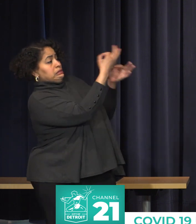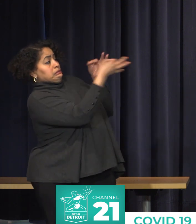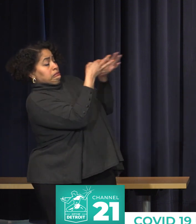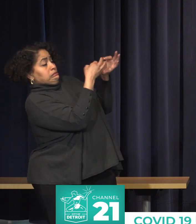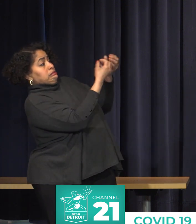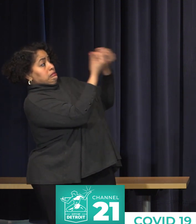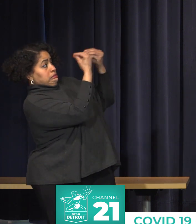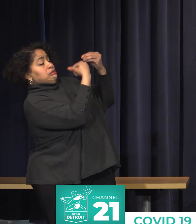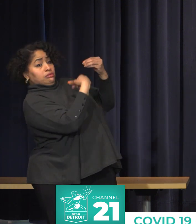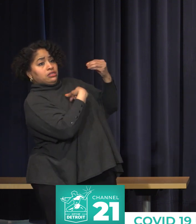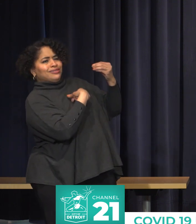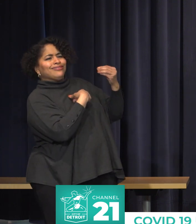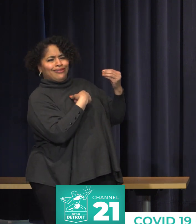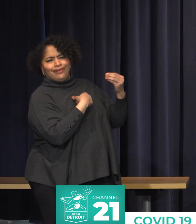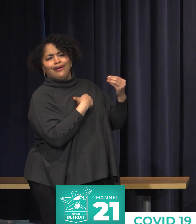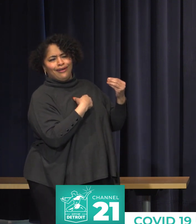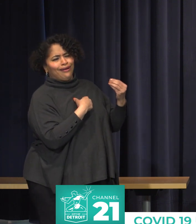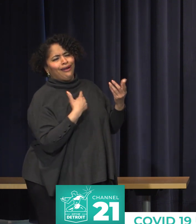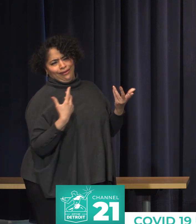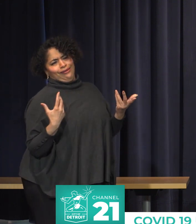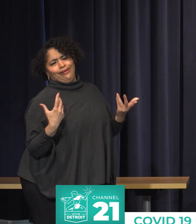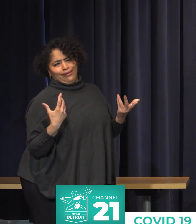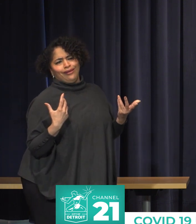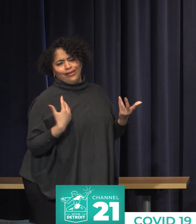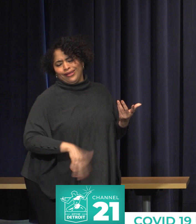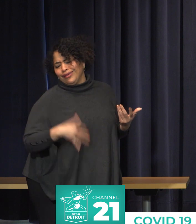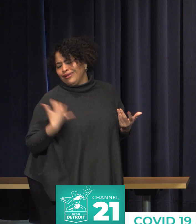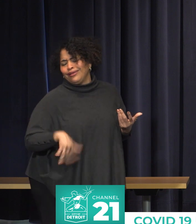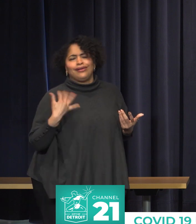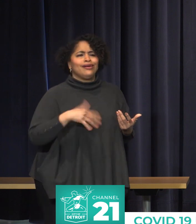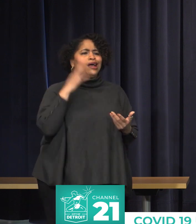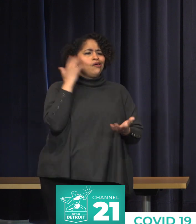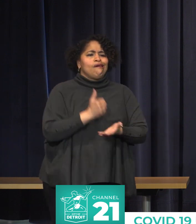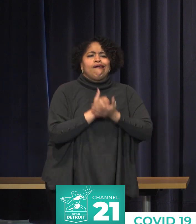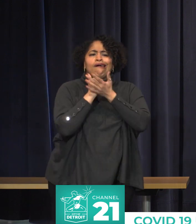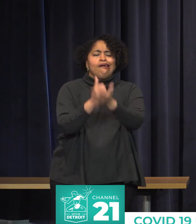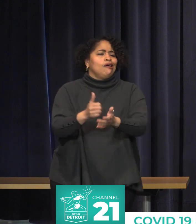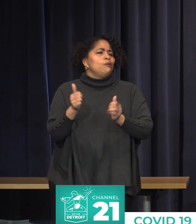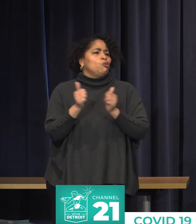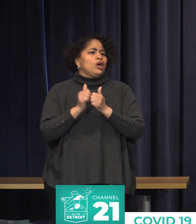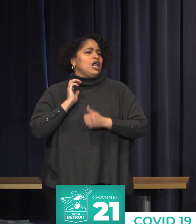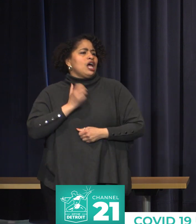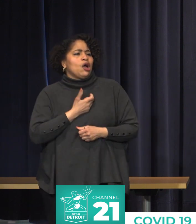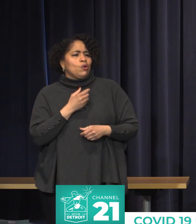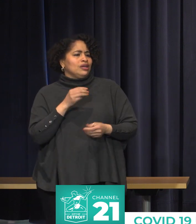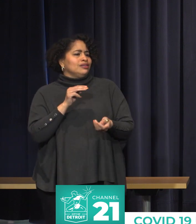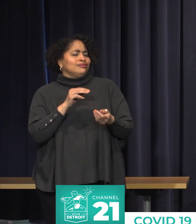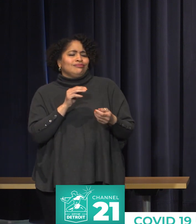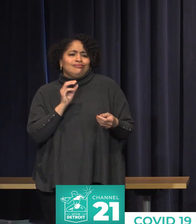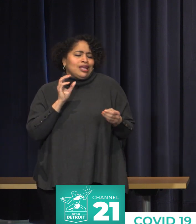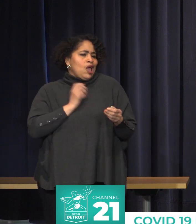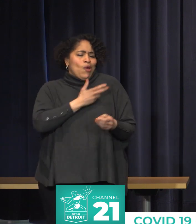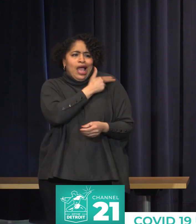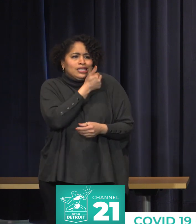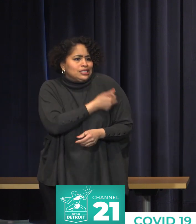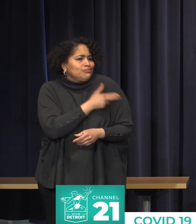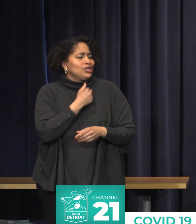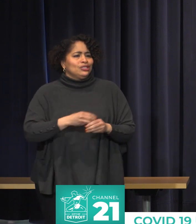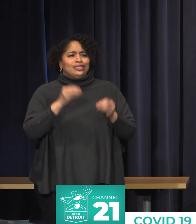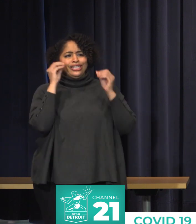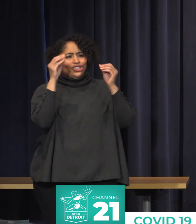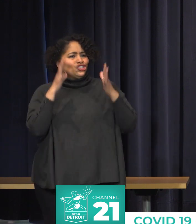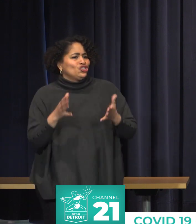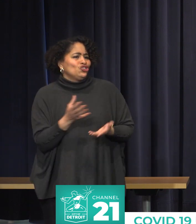the hospitals, police departments, and fire departments in this country far stronger in fighting